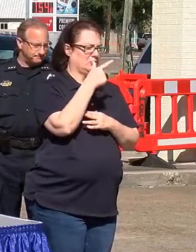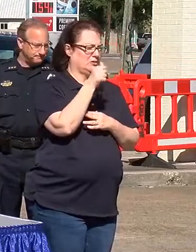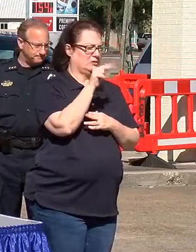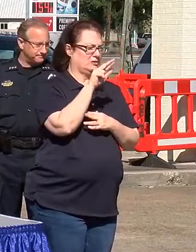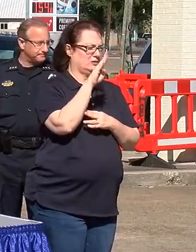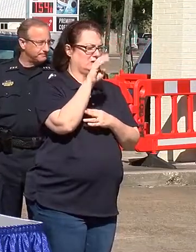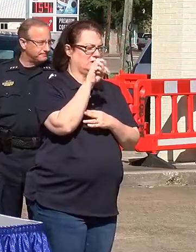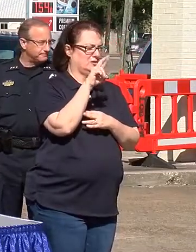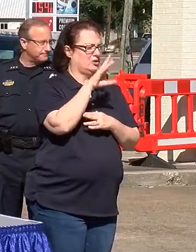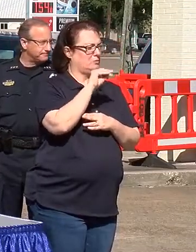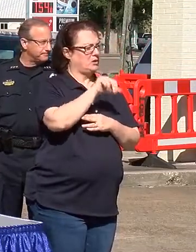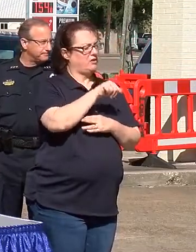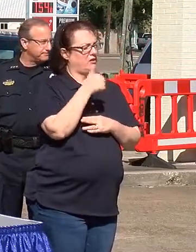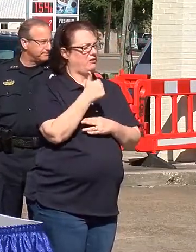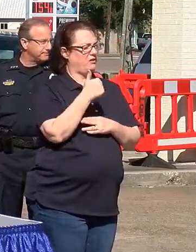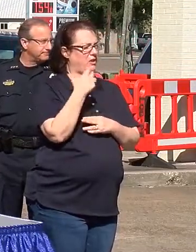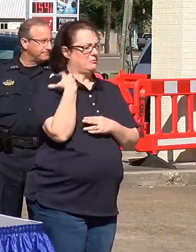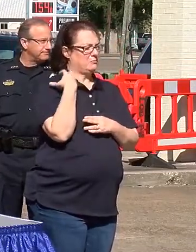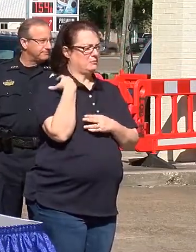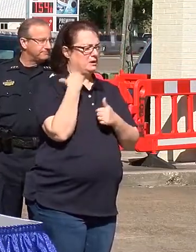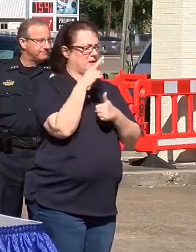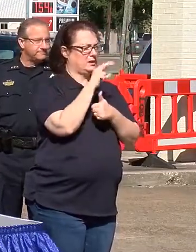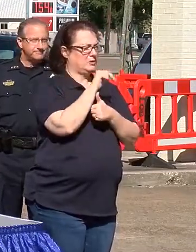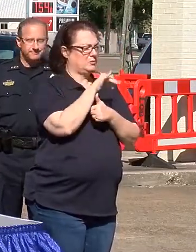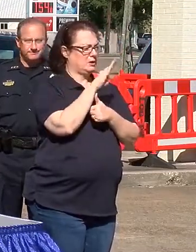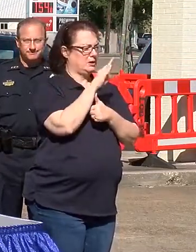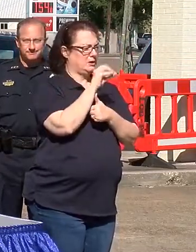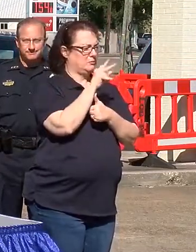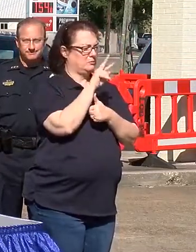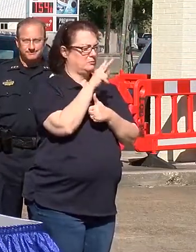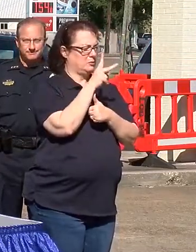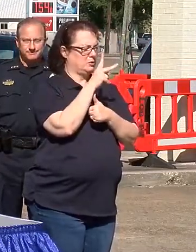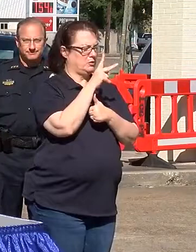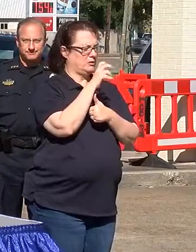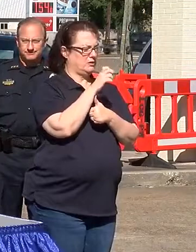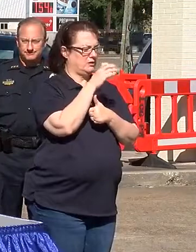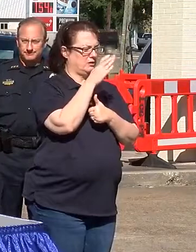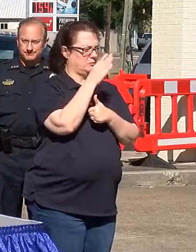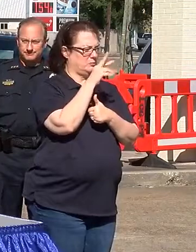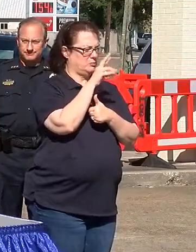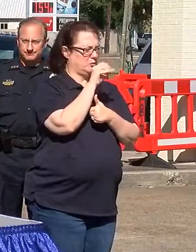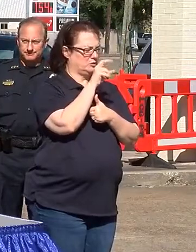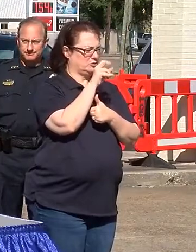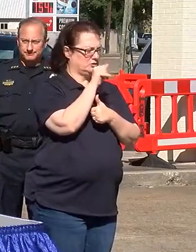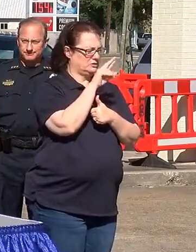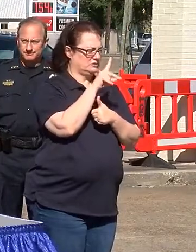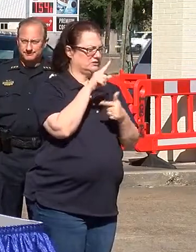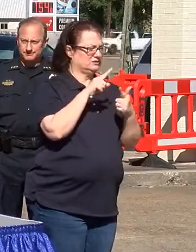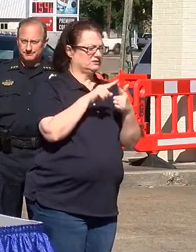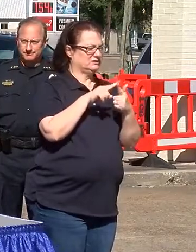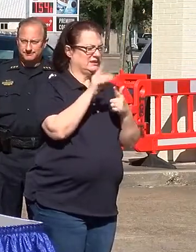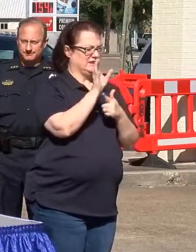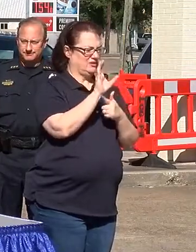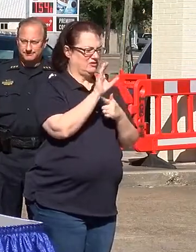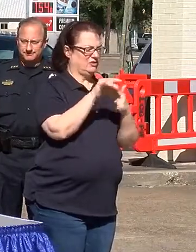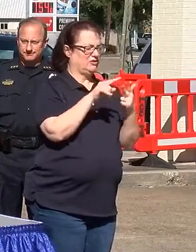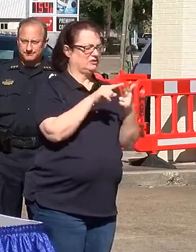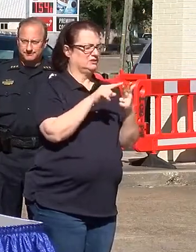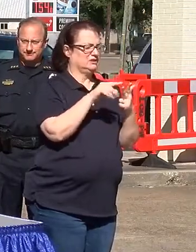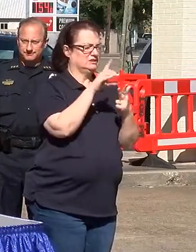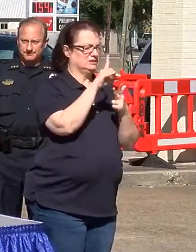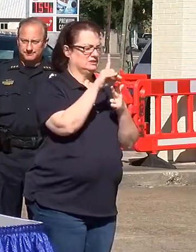Parish municipalities, Mayors Ray Bork of Broussard, Glenn Brazo of Carencro, Johnny Thibodeau of Dusson,